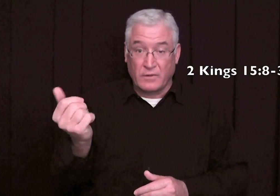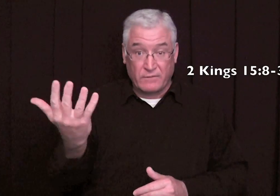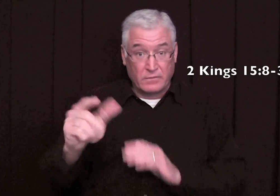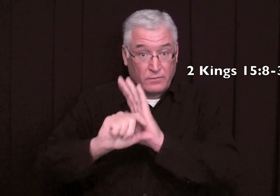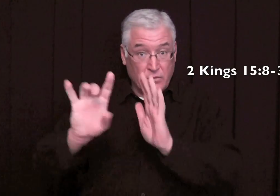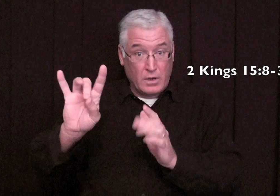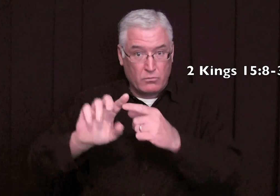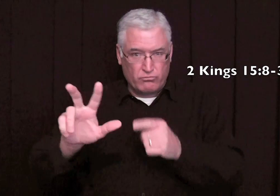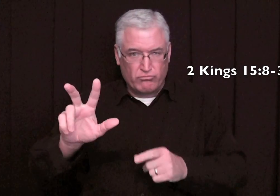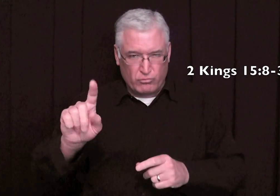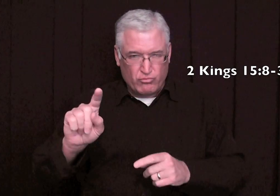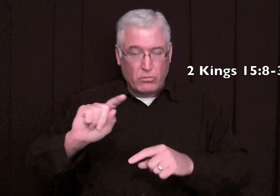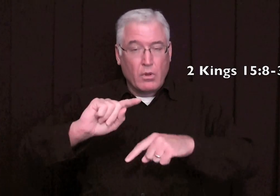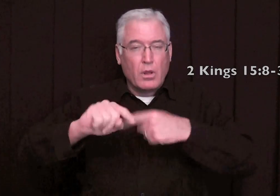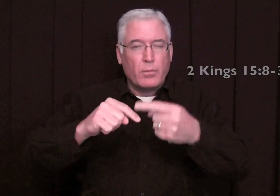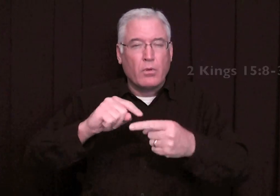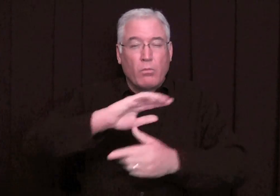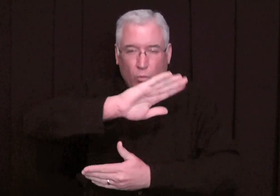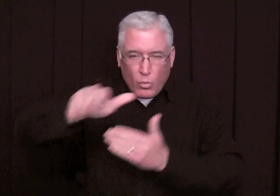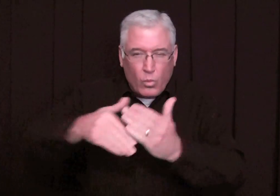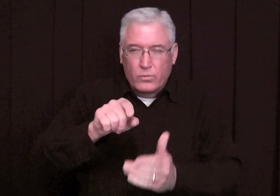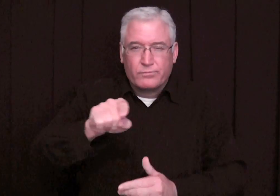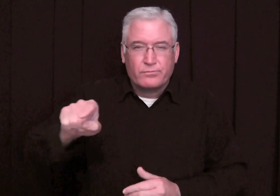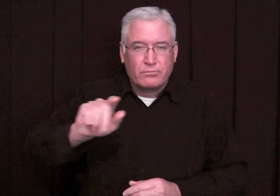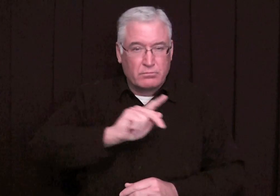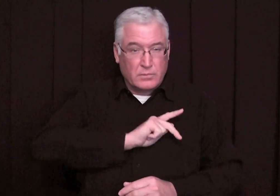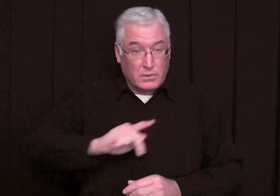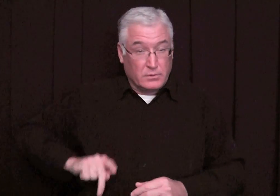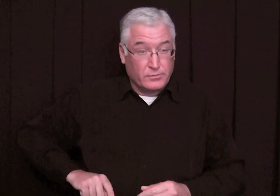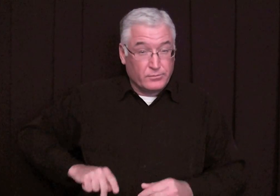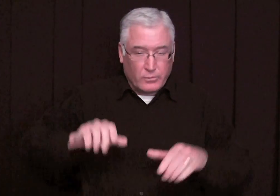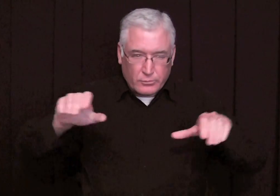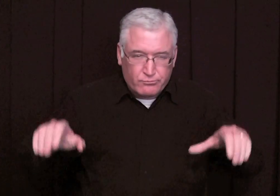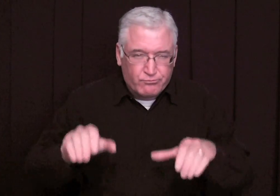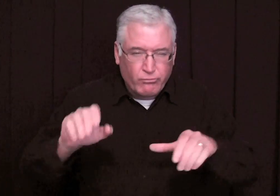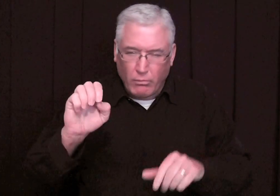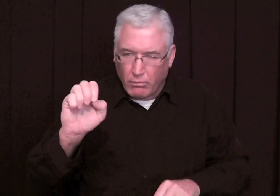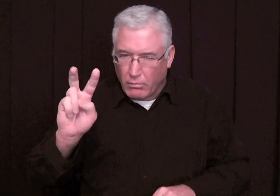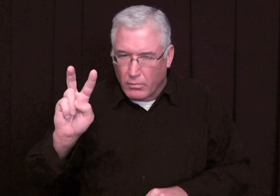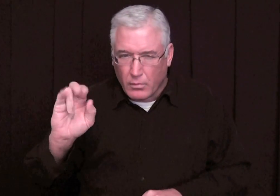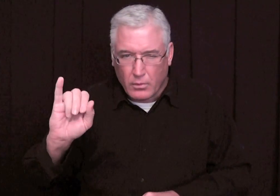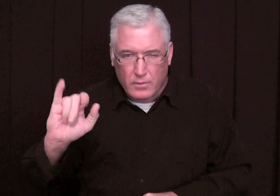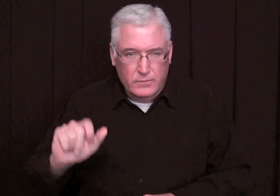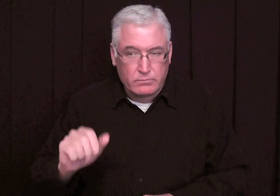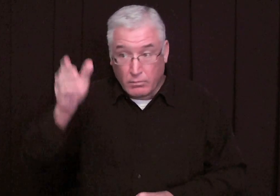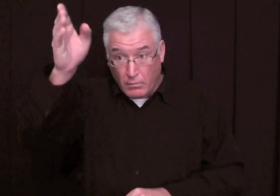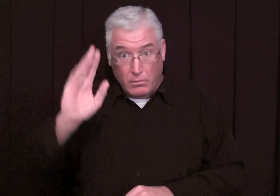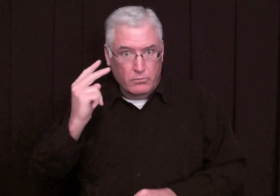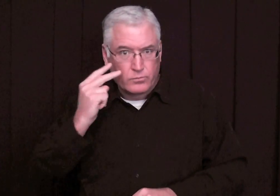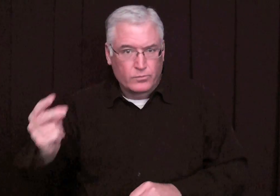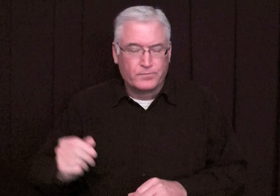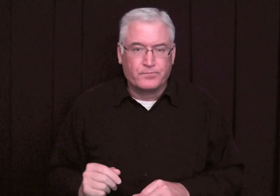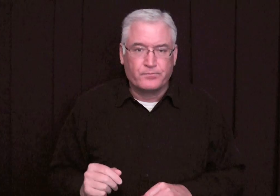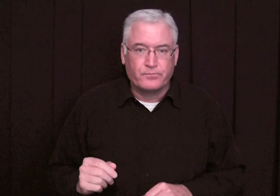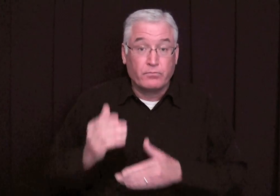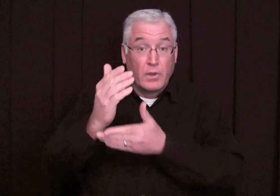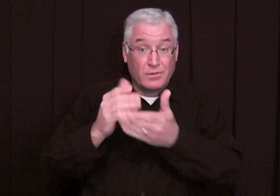about this in 2 Kings 15, 8 through 31. You read there that all of the kings did evil in the sight of